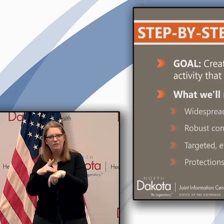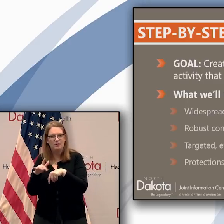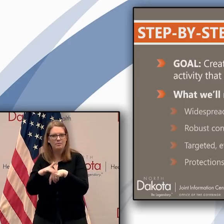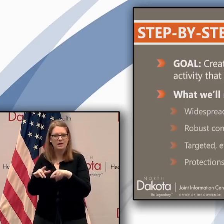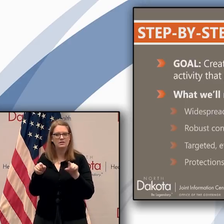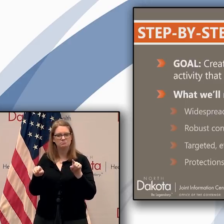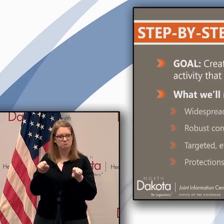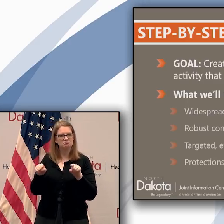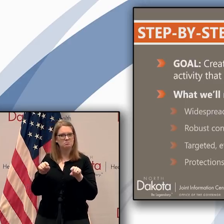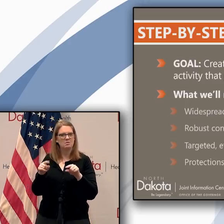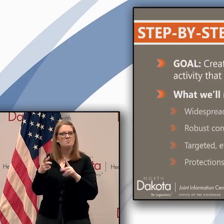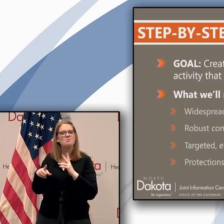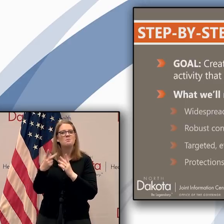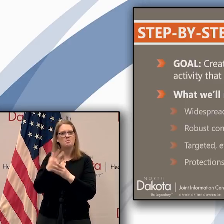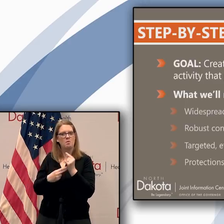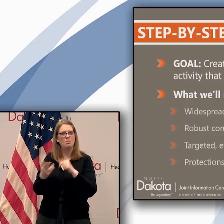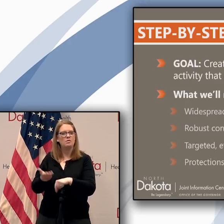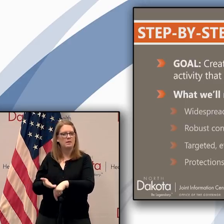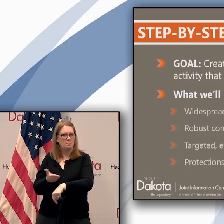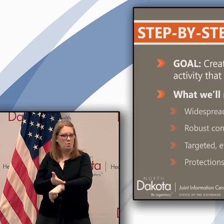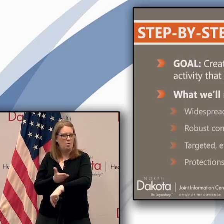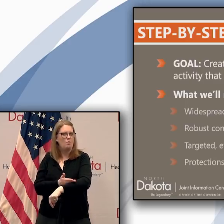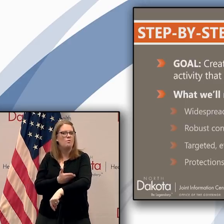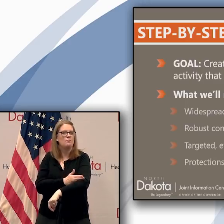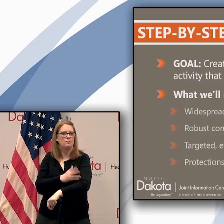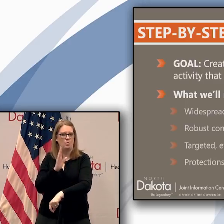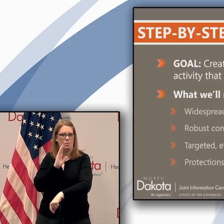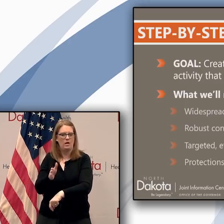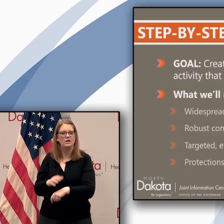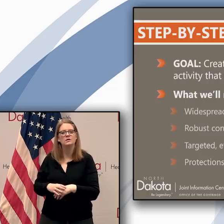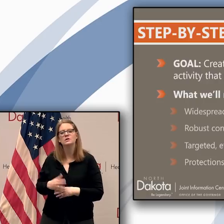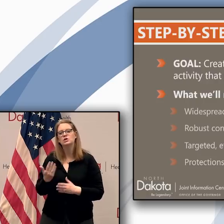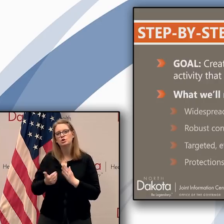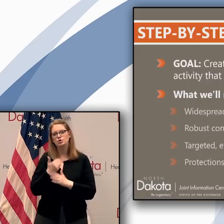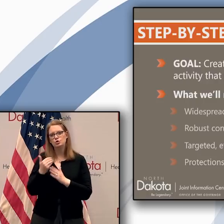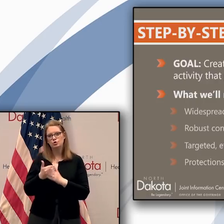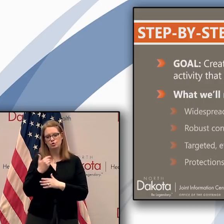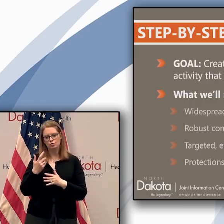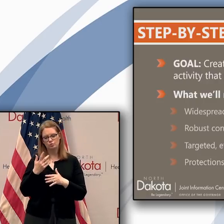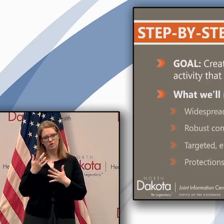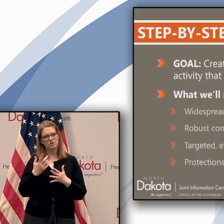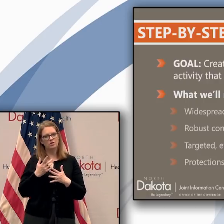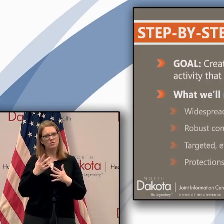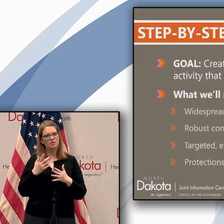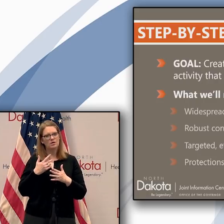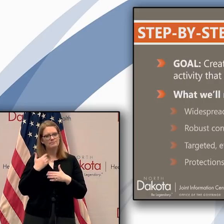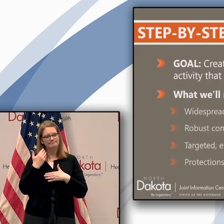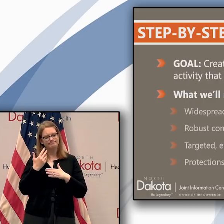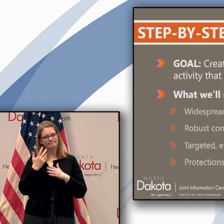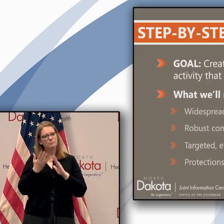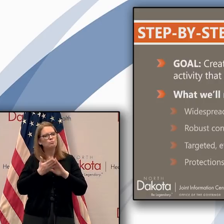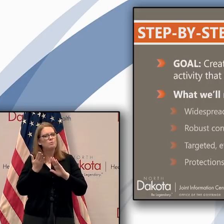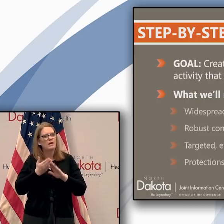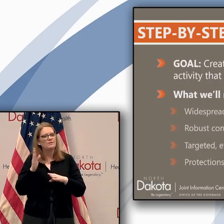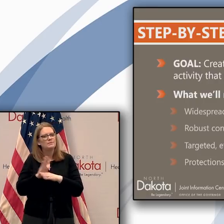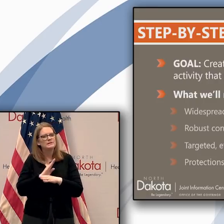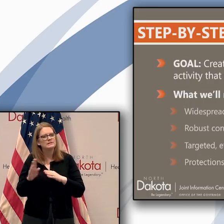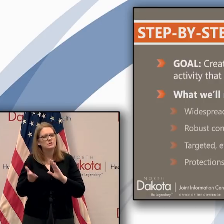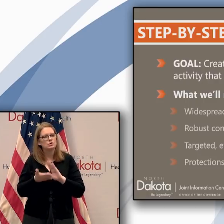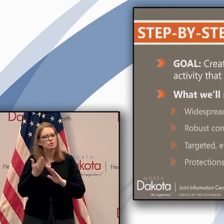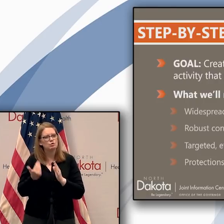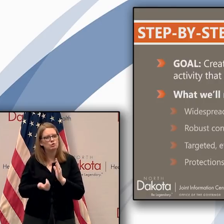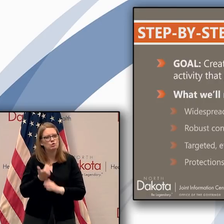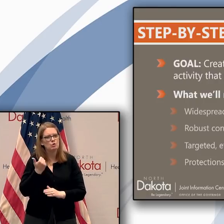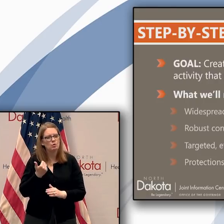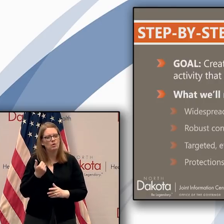great progress, and that'll continue to improve in the weeks ahead. New standard operating procedures for businesses. This is something where we're going to be